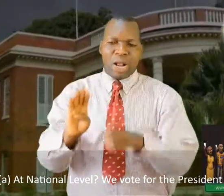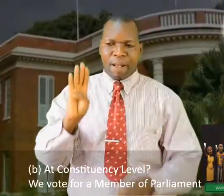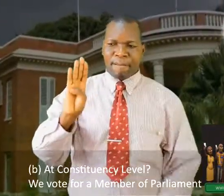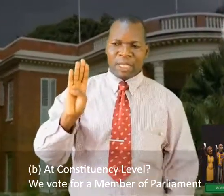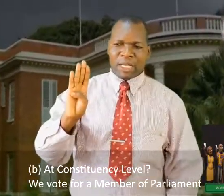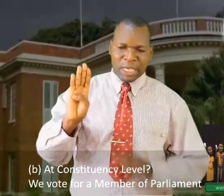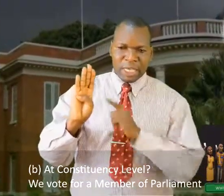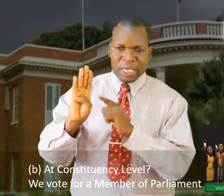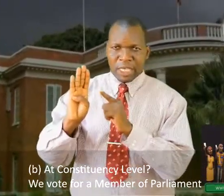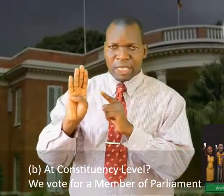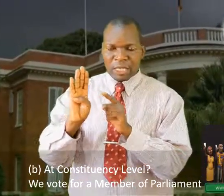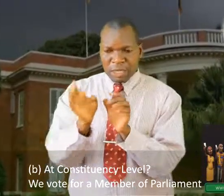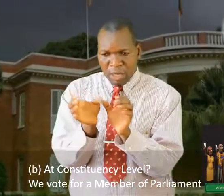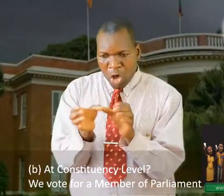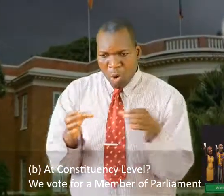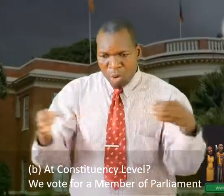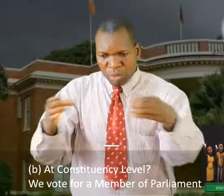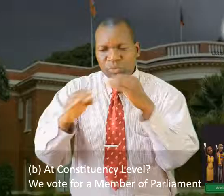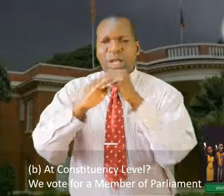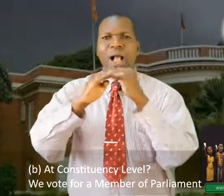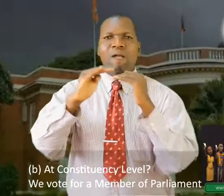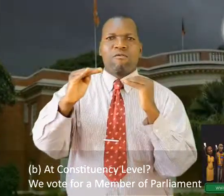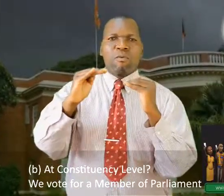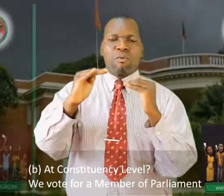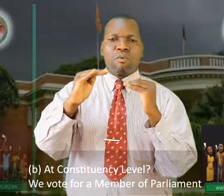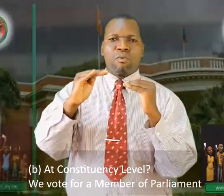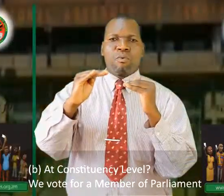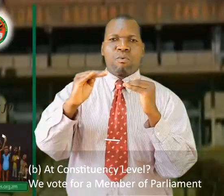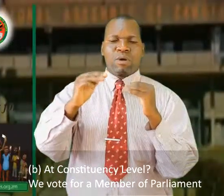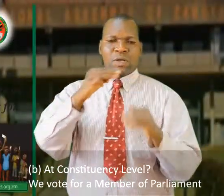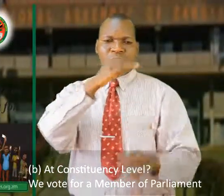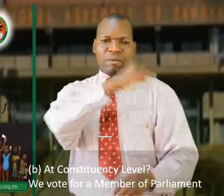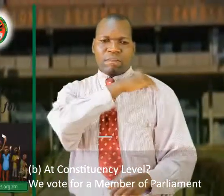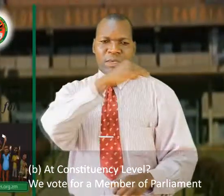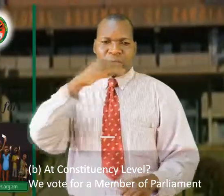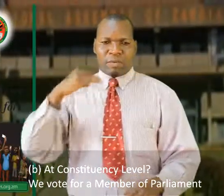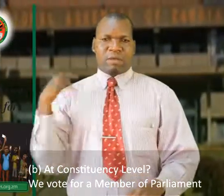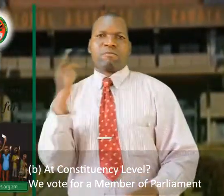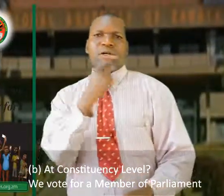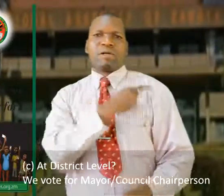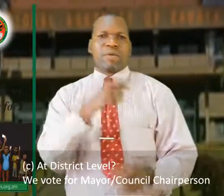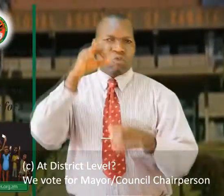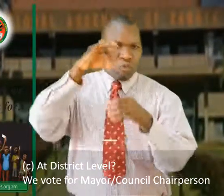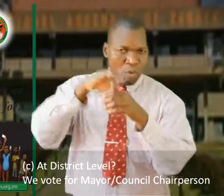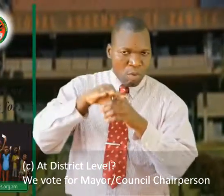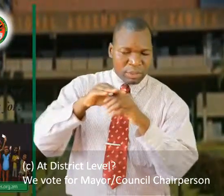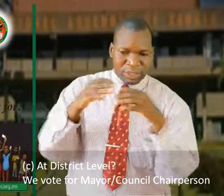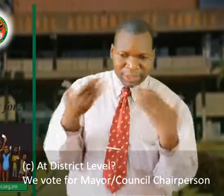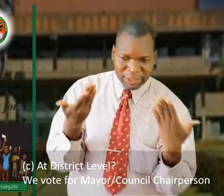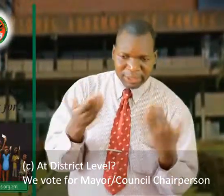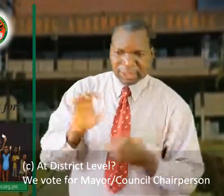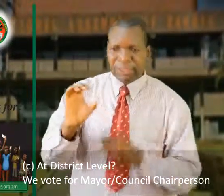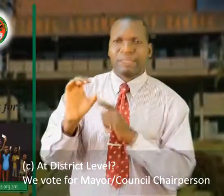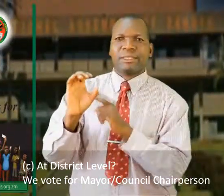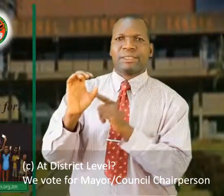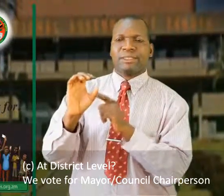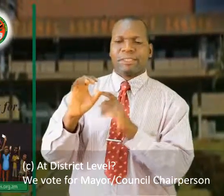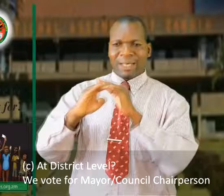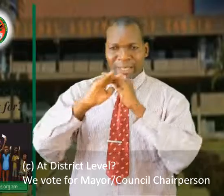B. At constituency level, we vote for a member of parliament. C. At district level,